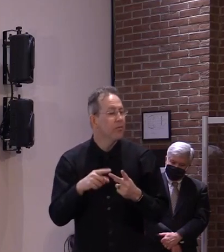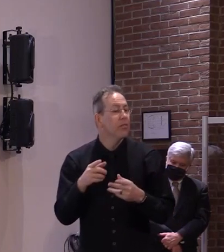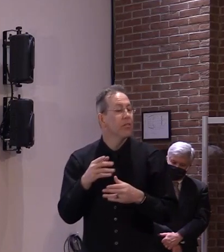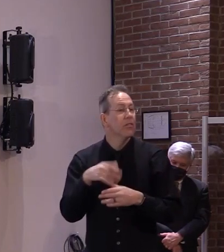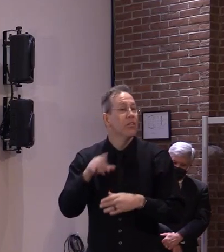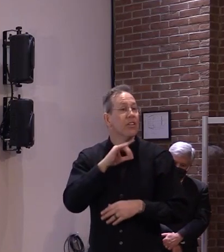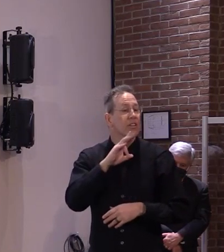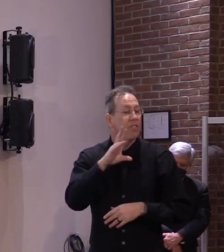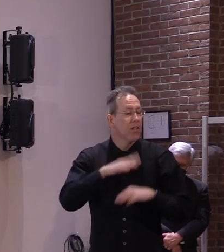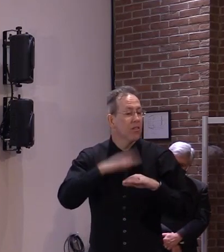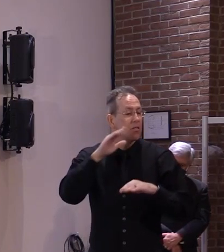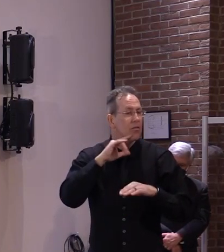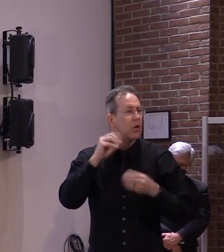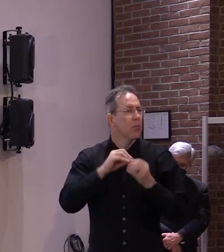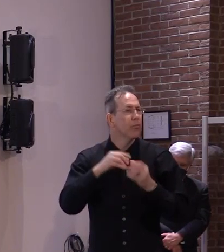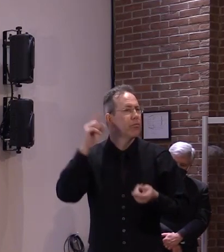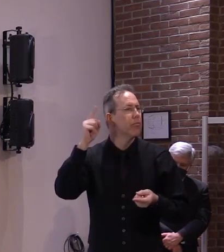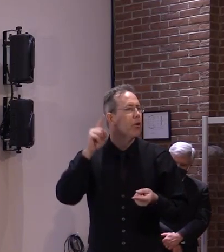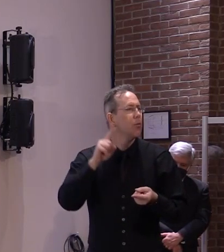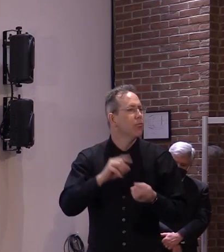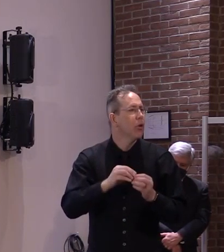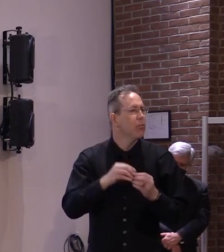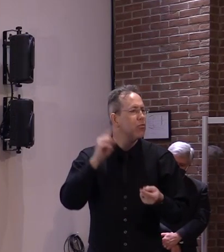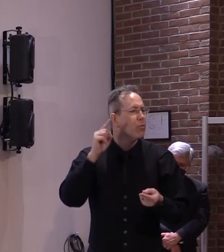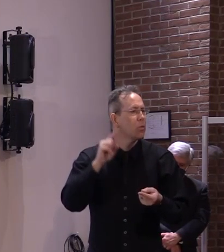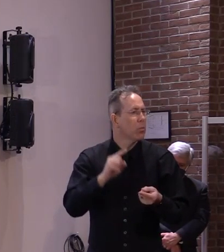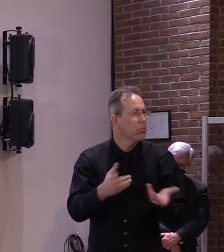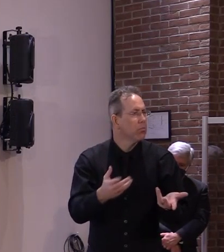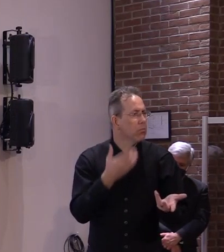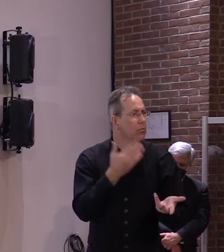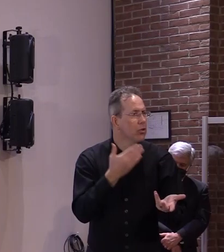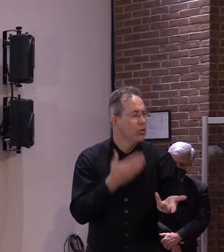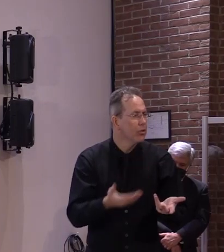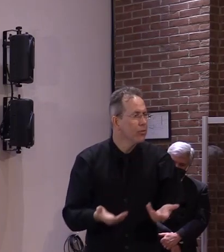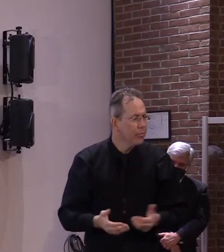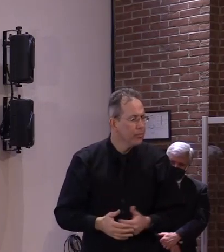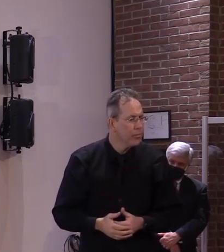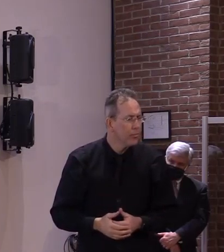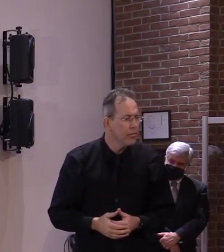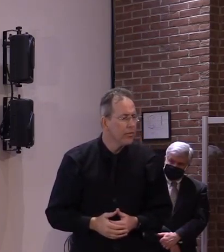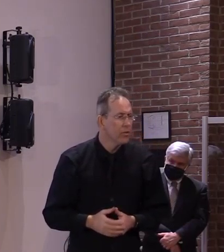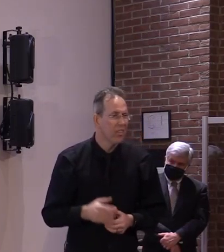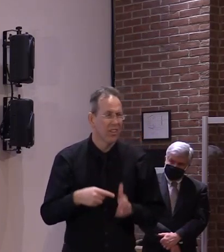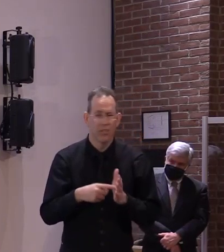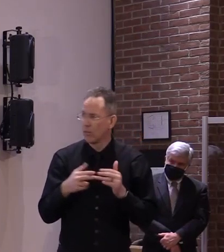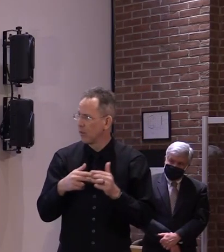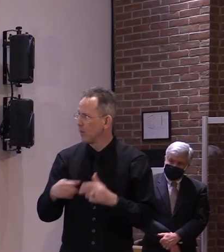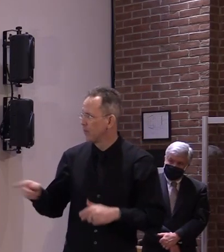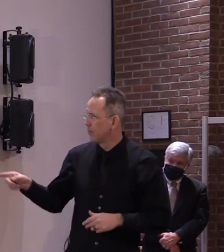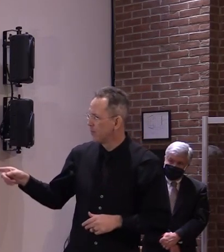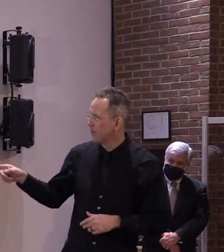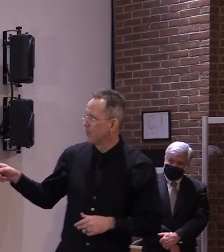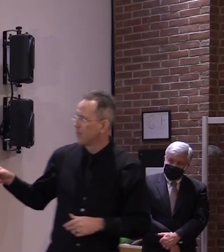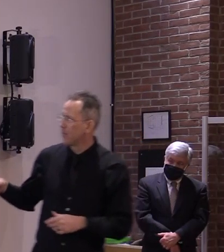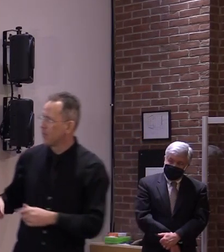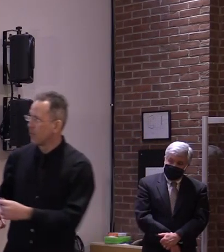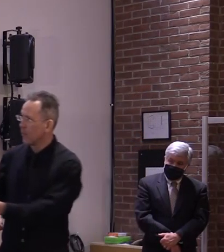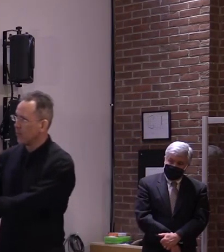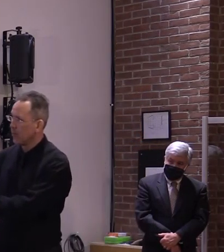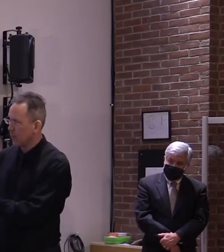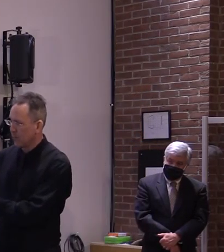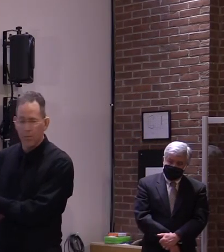creating that pretty significant decrease in cases. So it is good news, though. Yes, for sure. And, you know, and